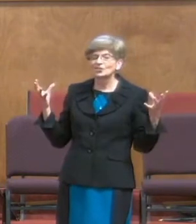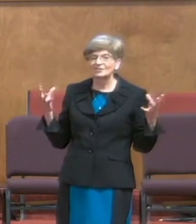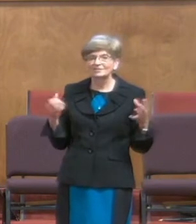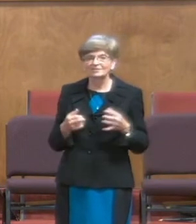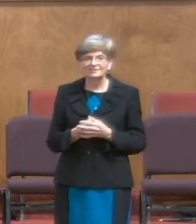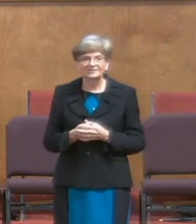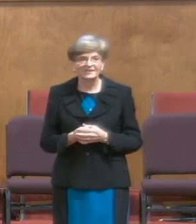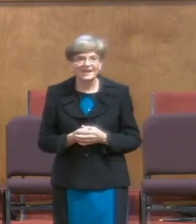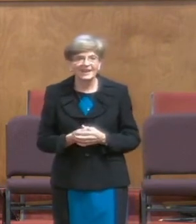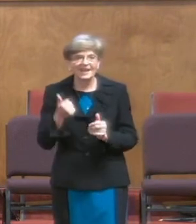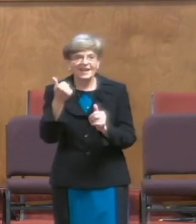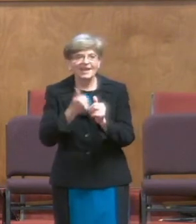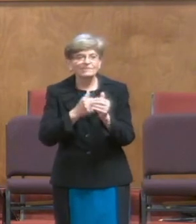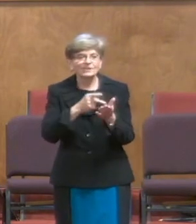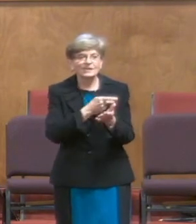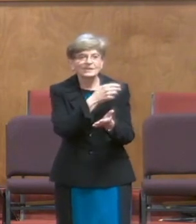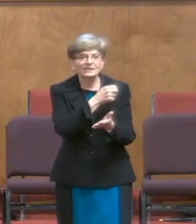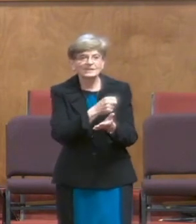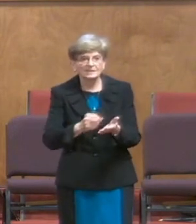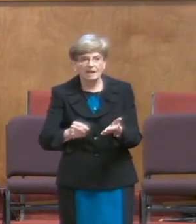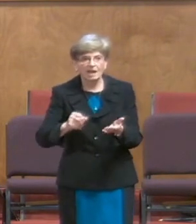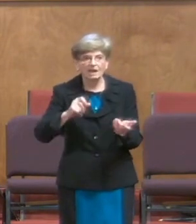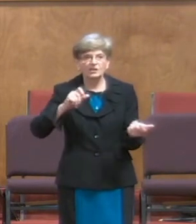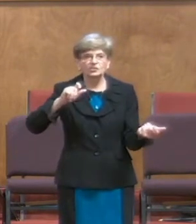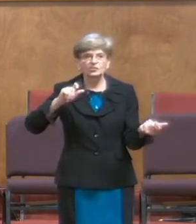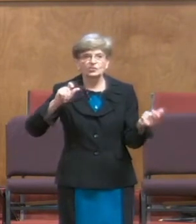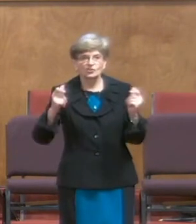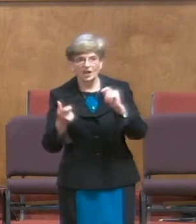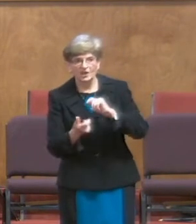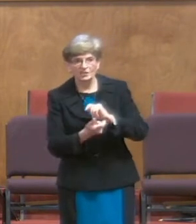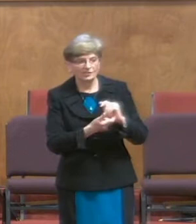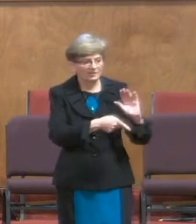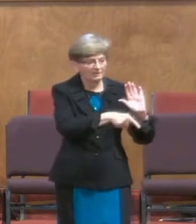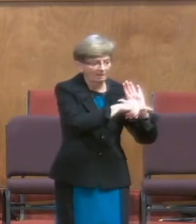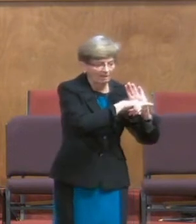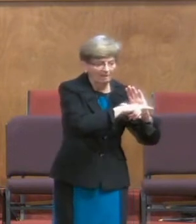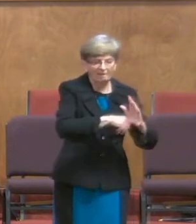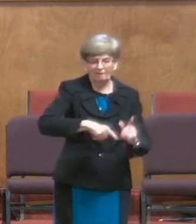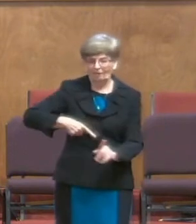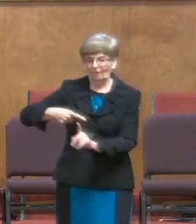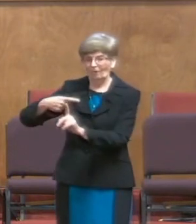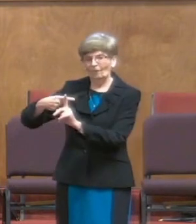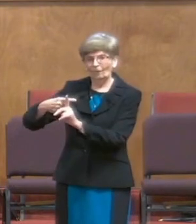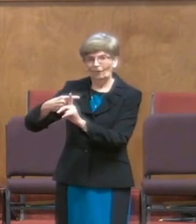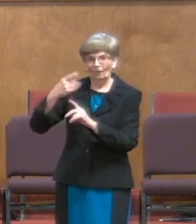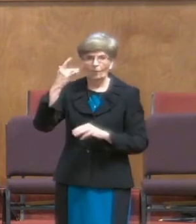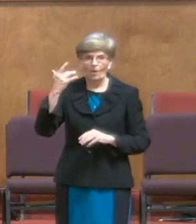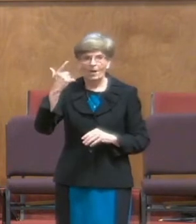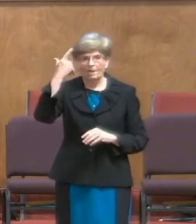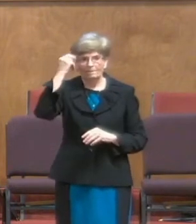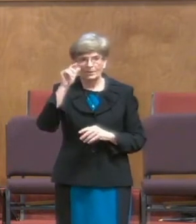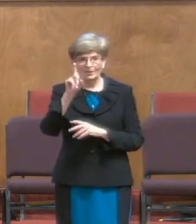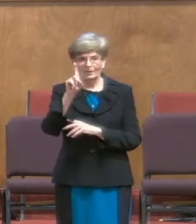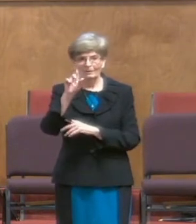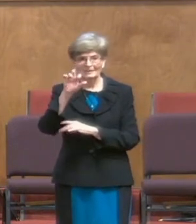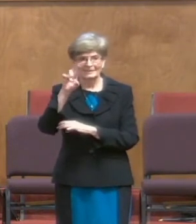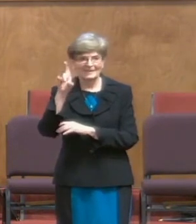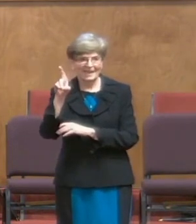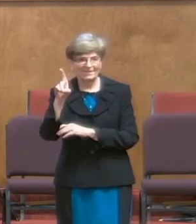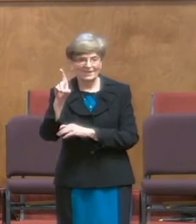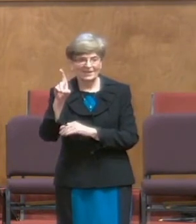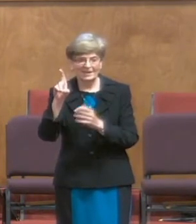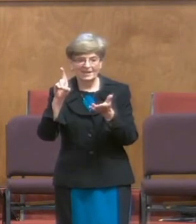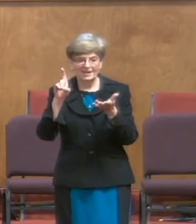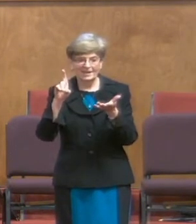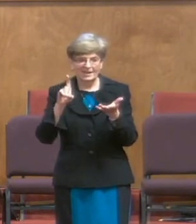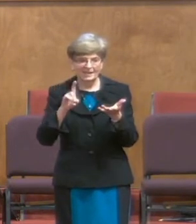they turn. You know why? Because David is personalizing this. He's offering his questions as worship. And